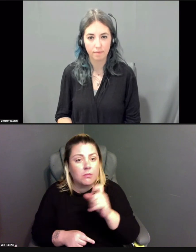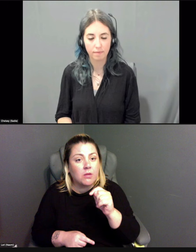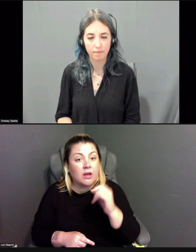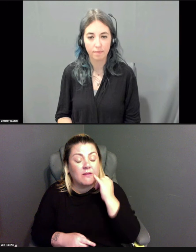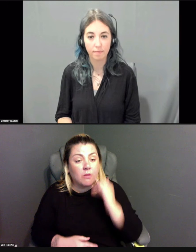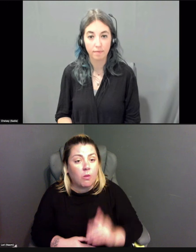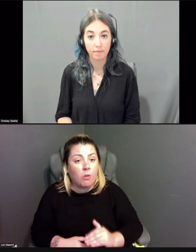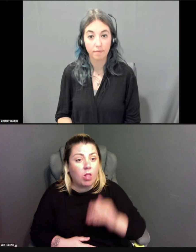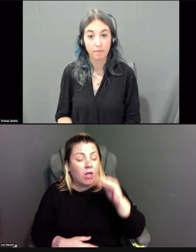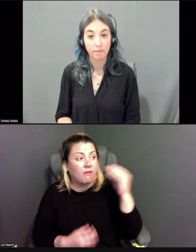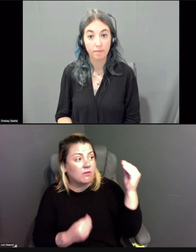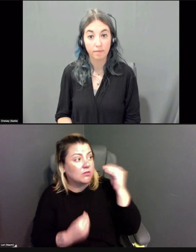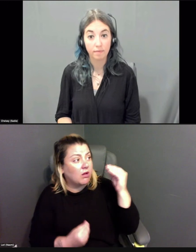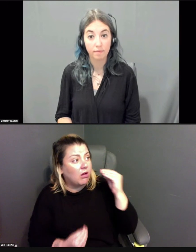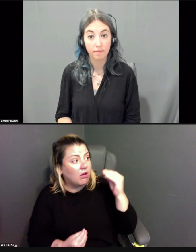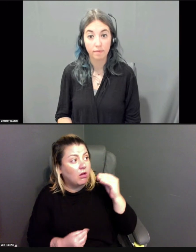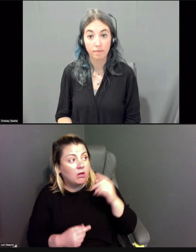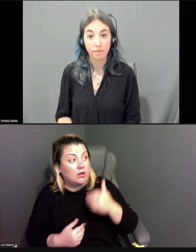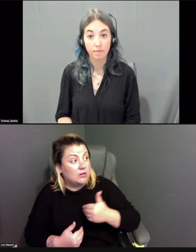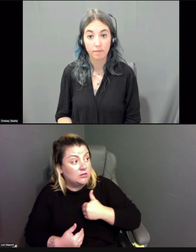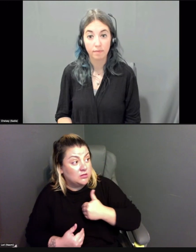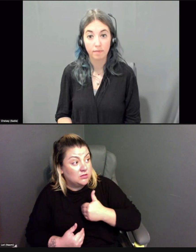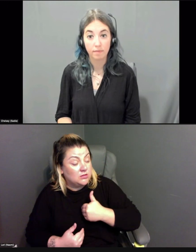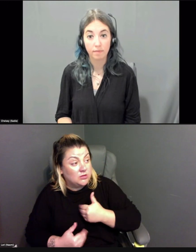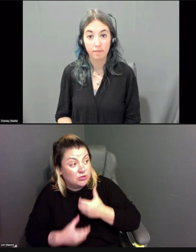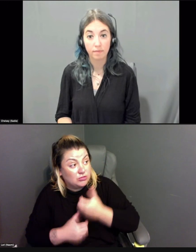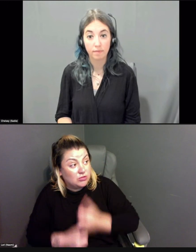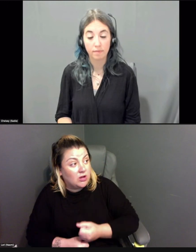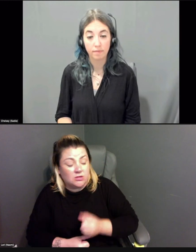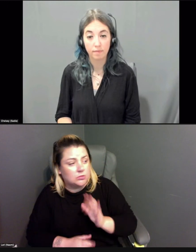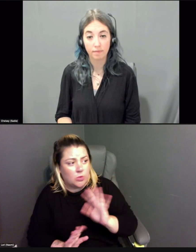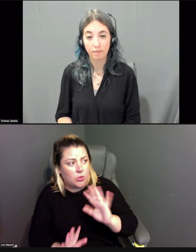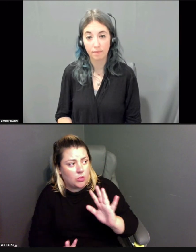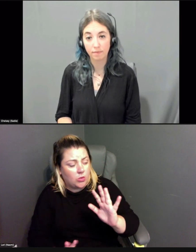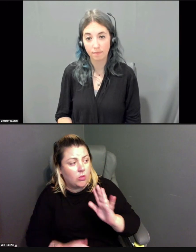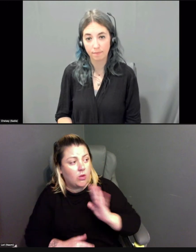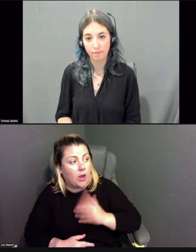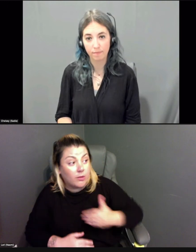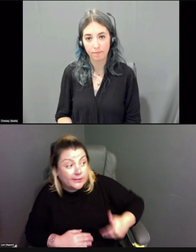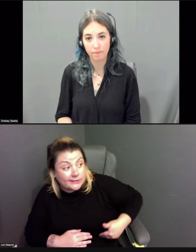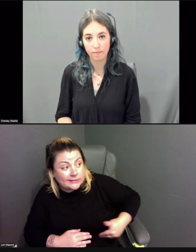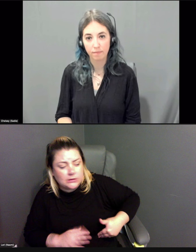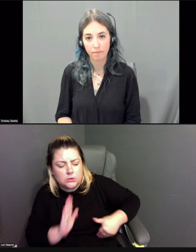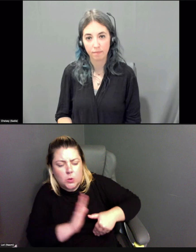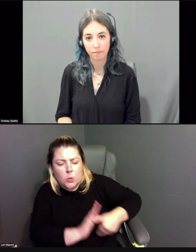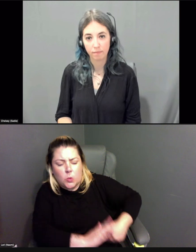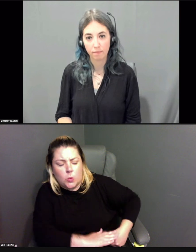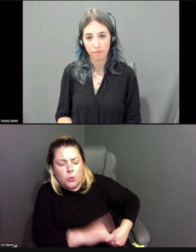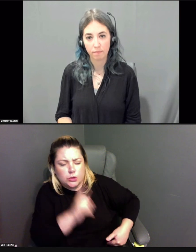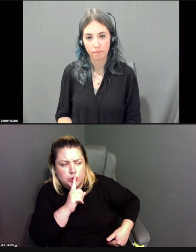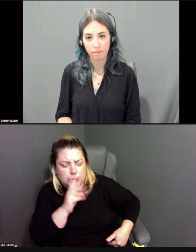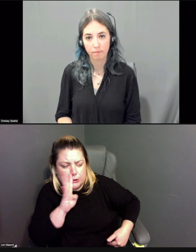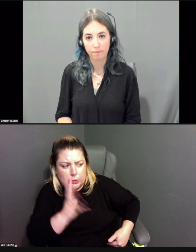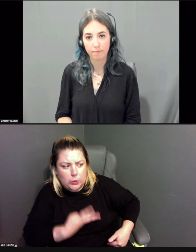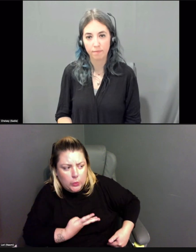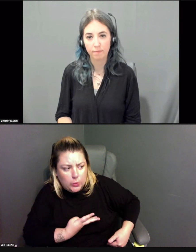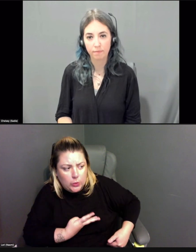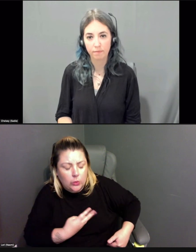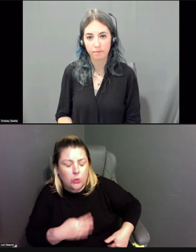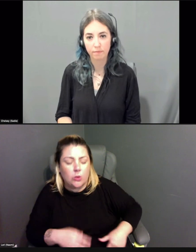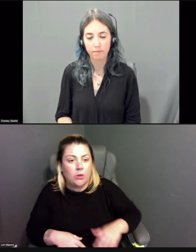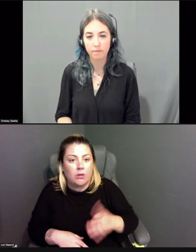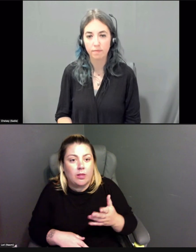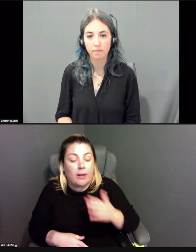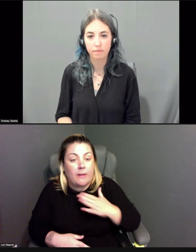lives that we can't actually trust our intuition and our instincts and our even things as simple as our